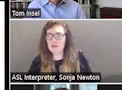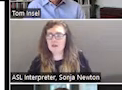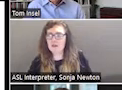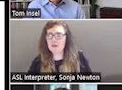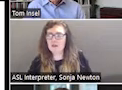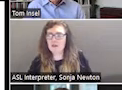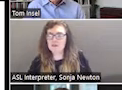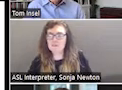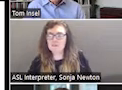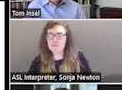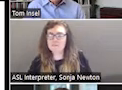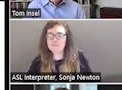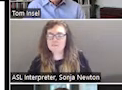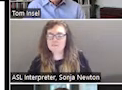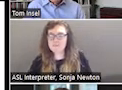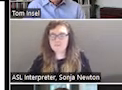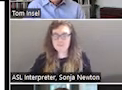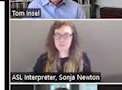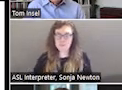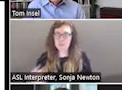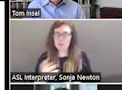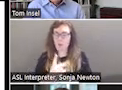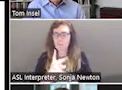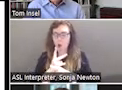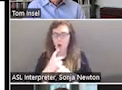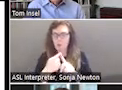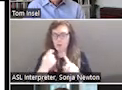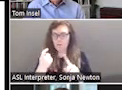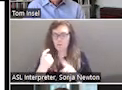If you step back, and I'm borrowing this from Margie, but if you